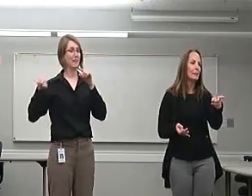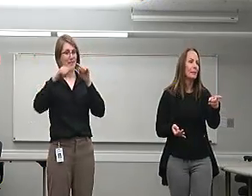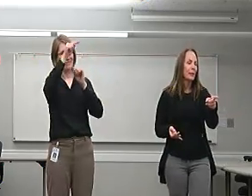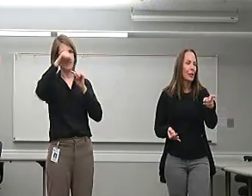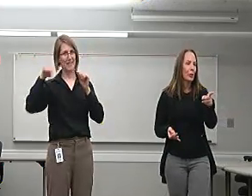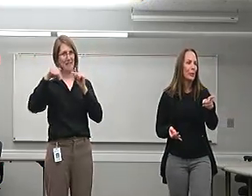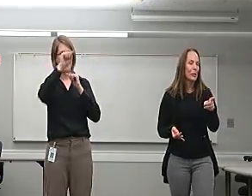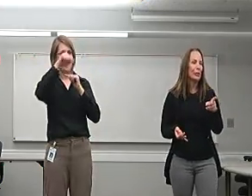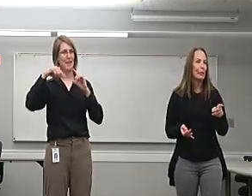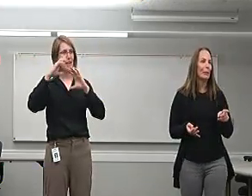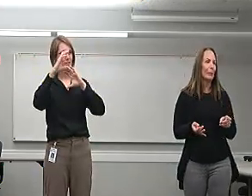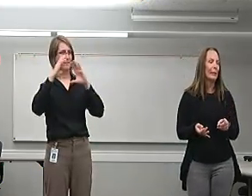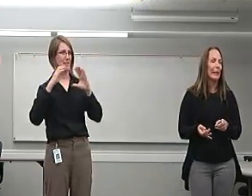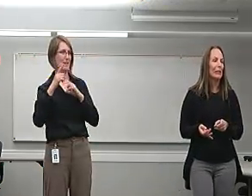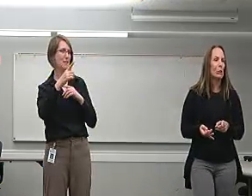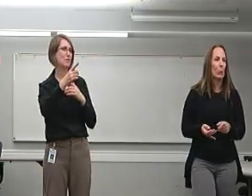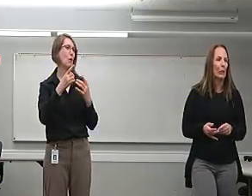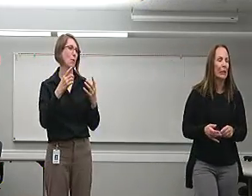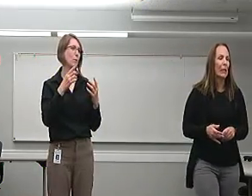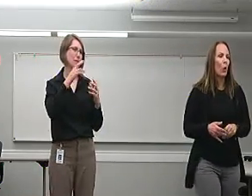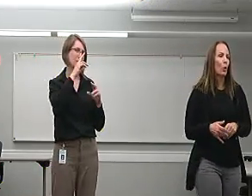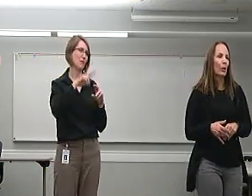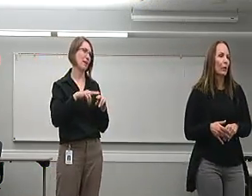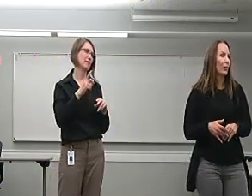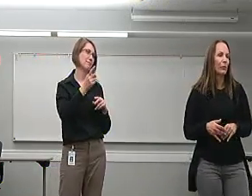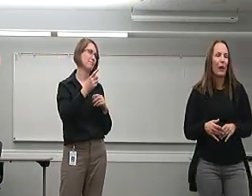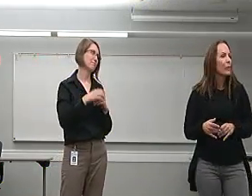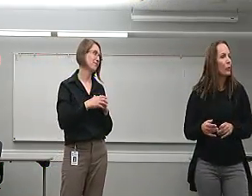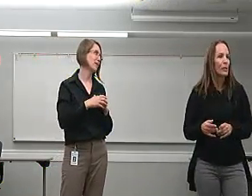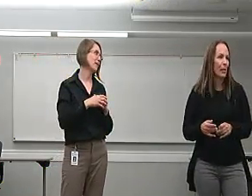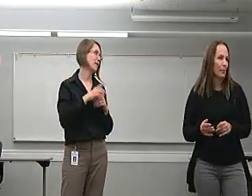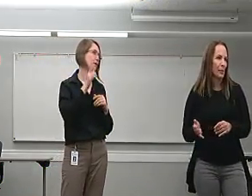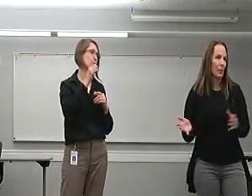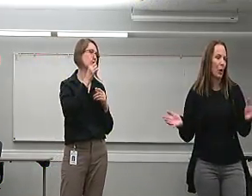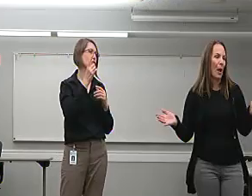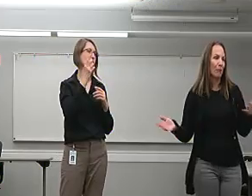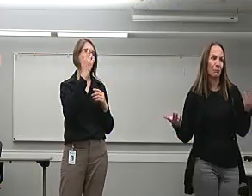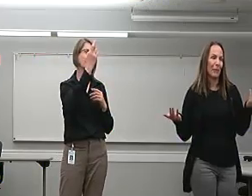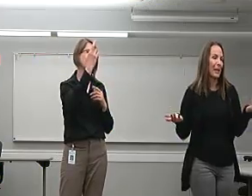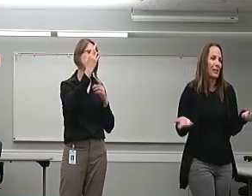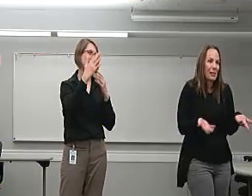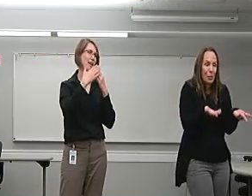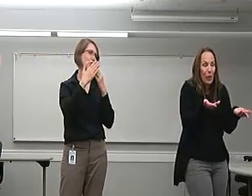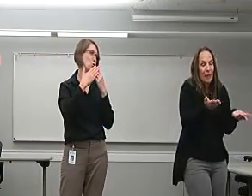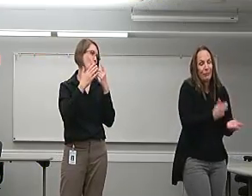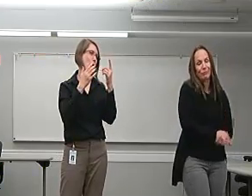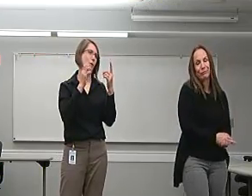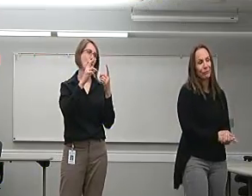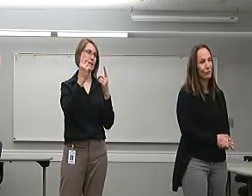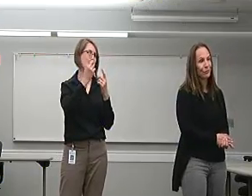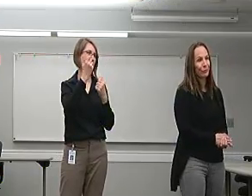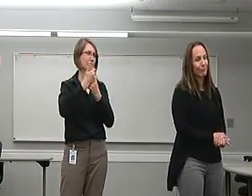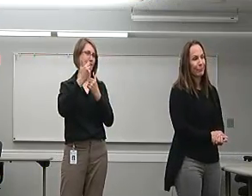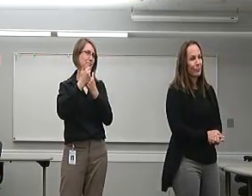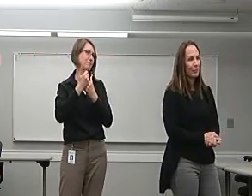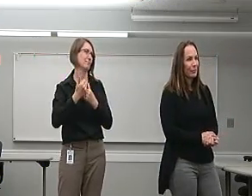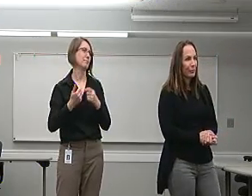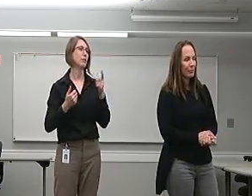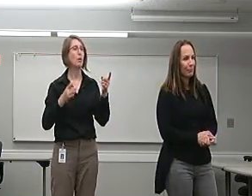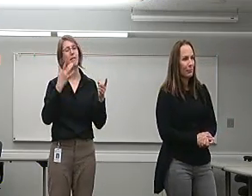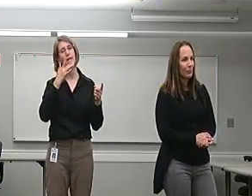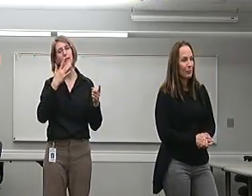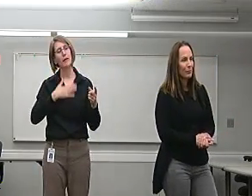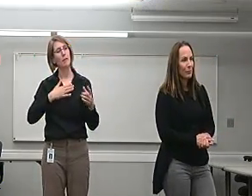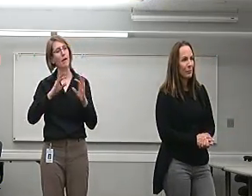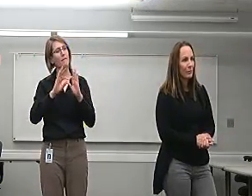your hearing buddy next door, or your friend who just comes. You're right. Luckily, my family did, and by my family, I